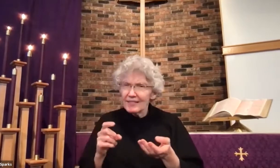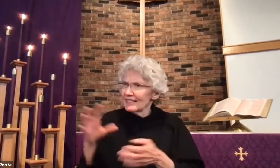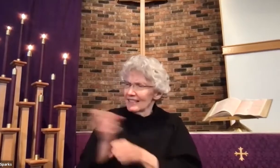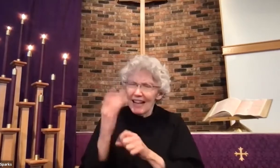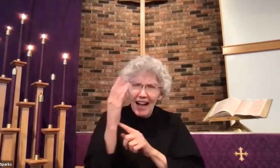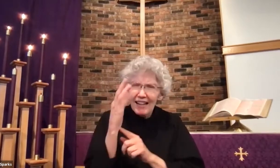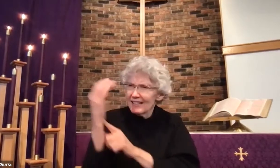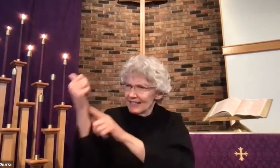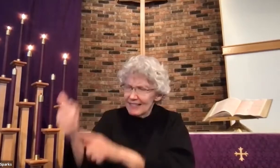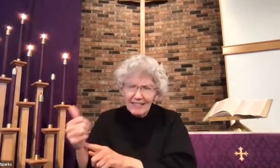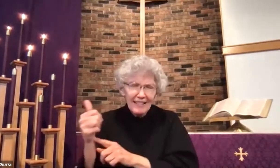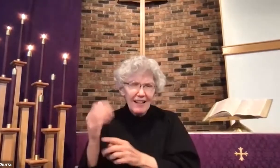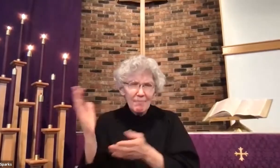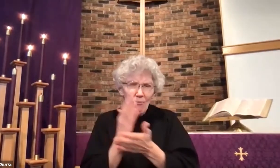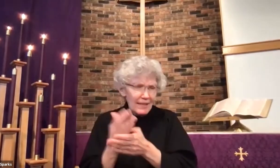them.